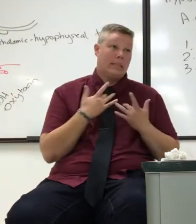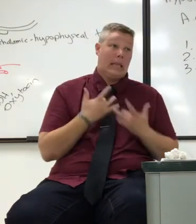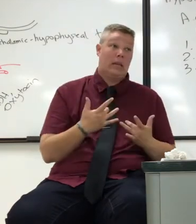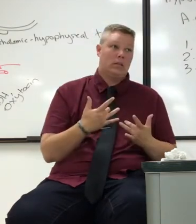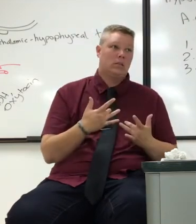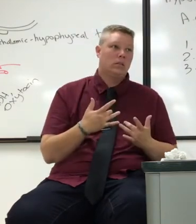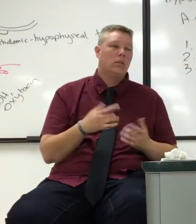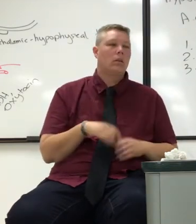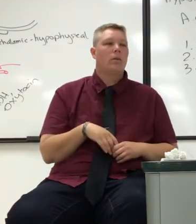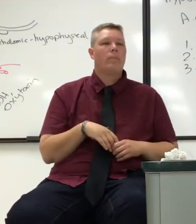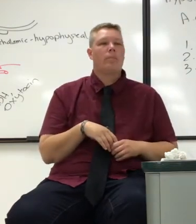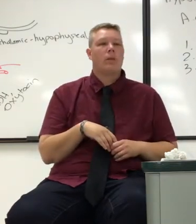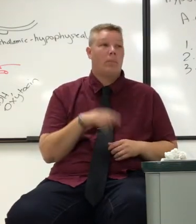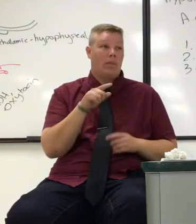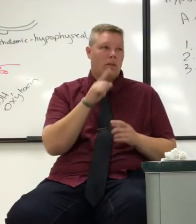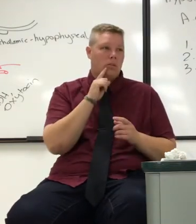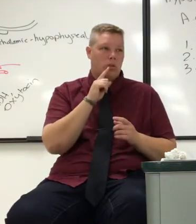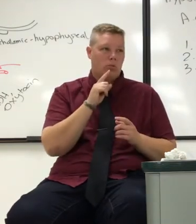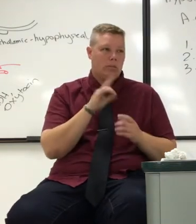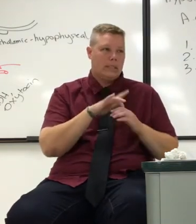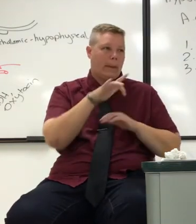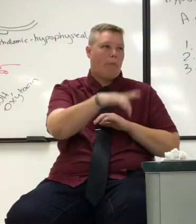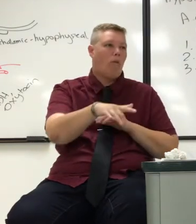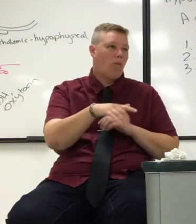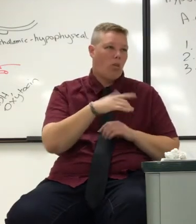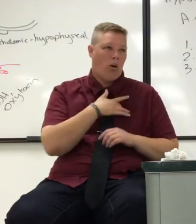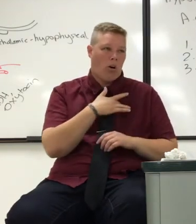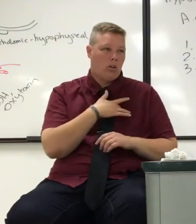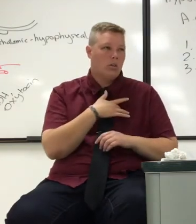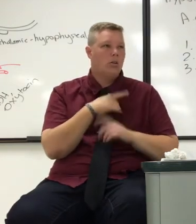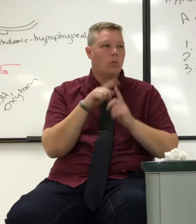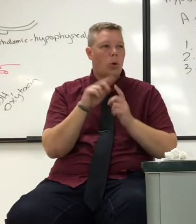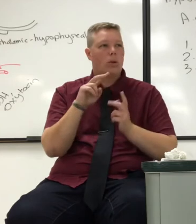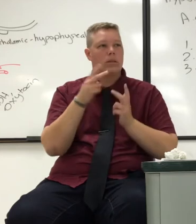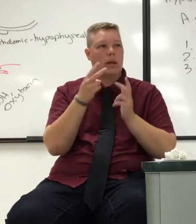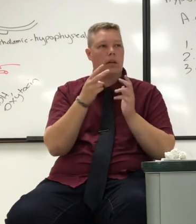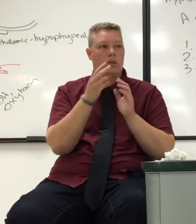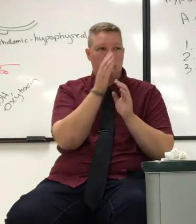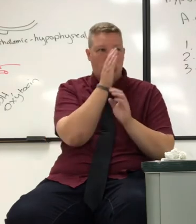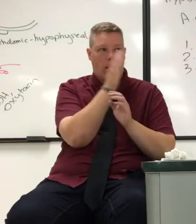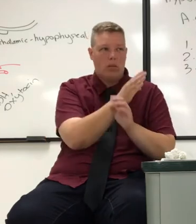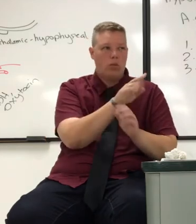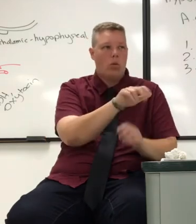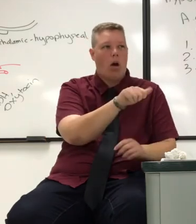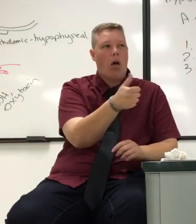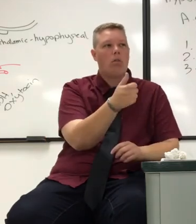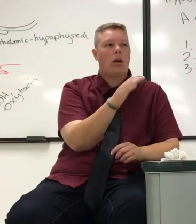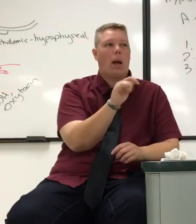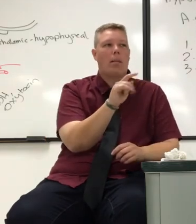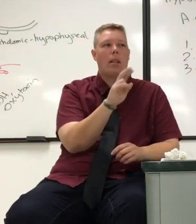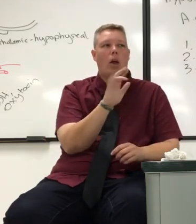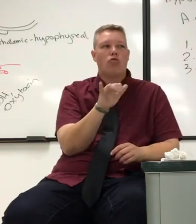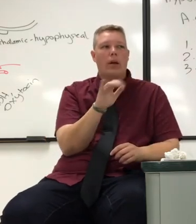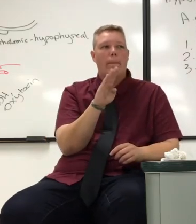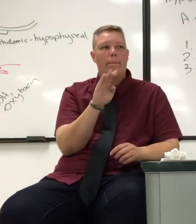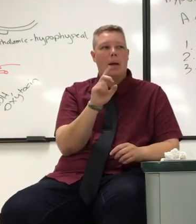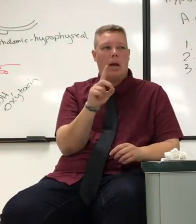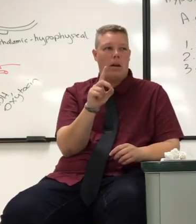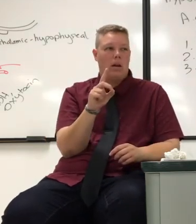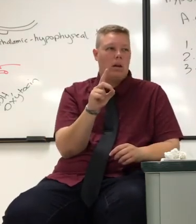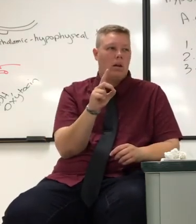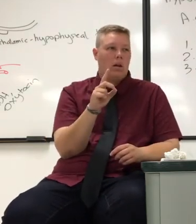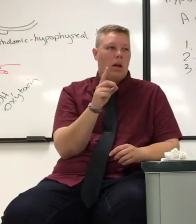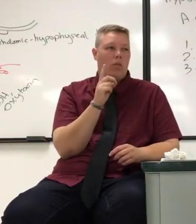Here, you don't go back to the heart. You get a straight shot to a second capillary bed through a portal vein. That's the unusual thing.